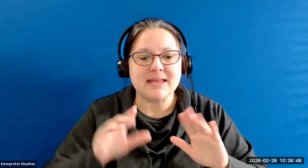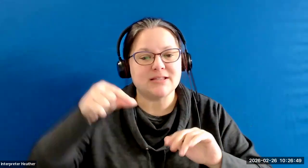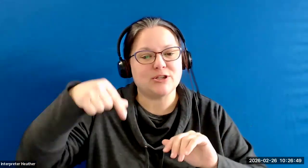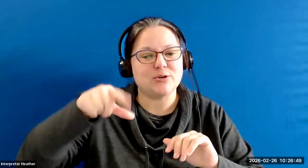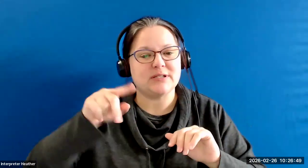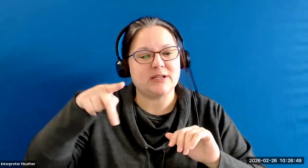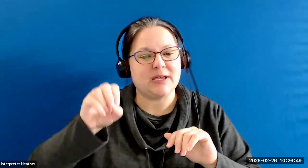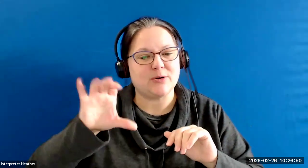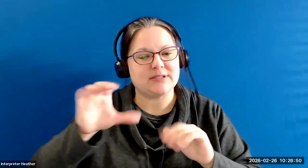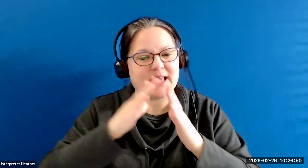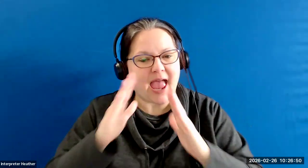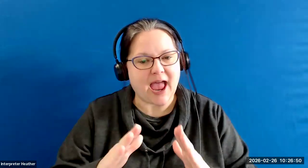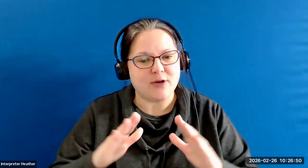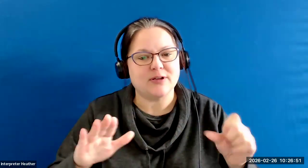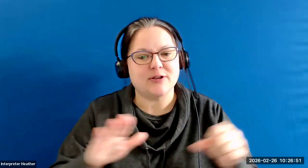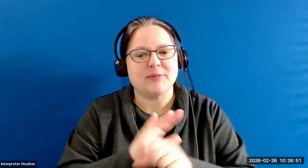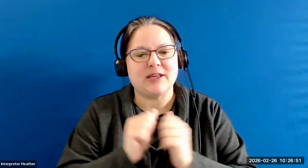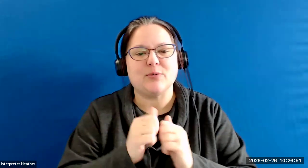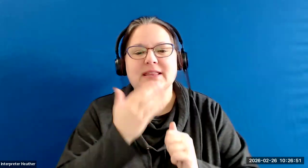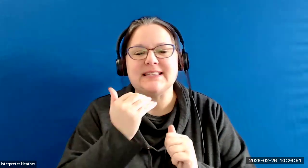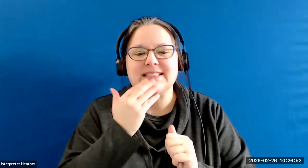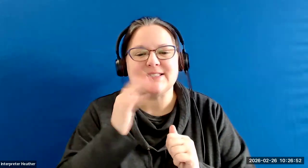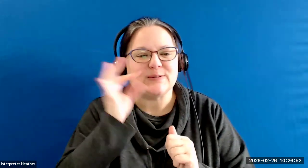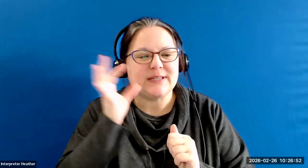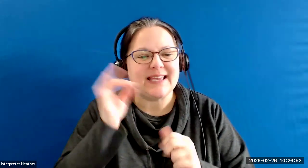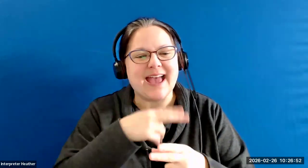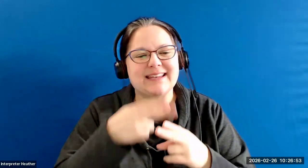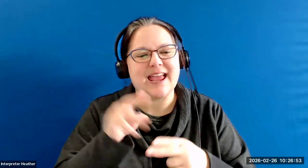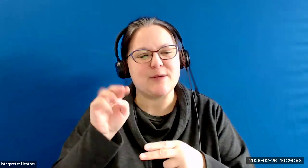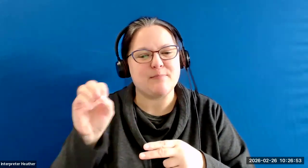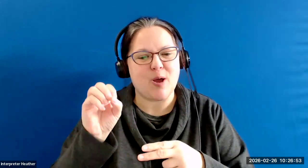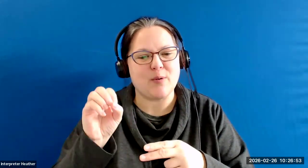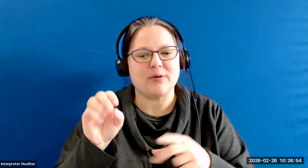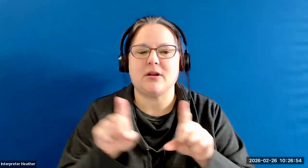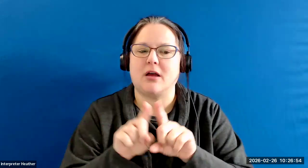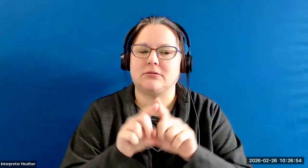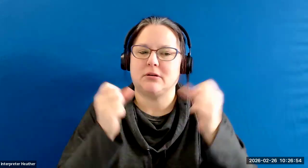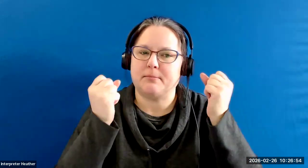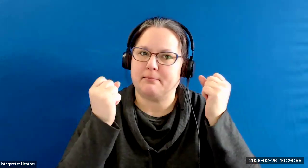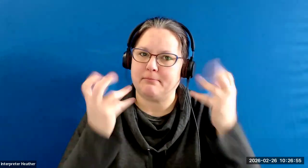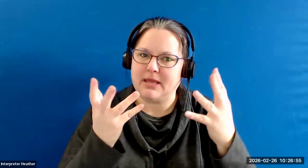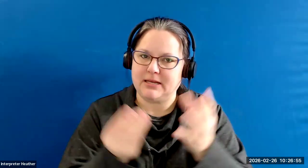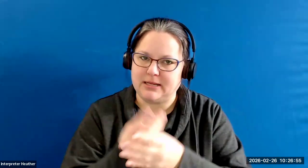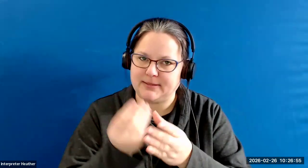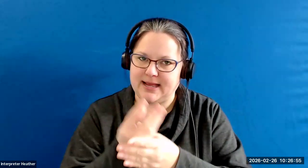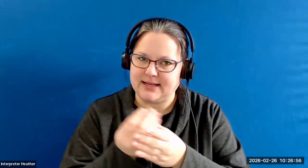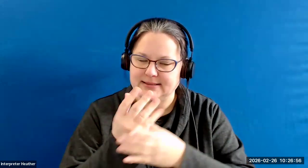house, complete with a sweet kitty named Mo and an abundance of plant